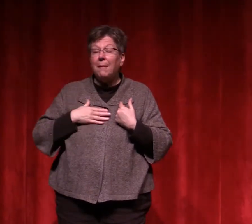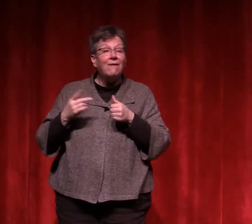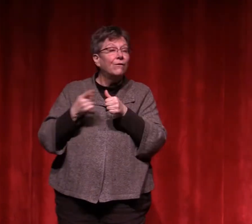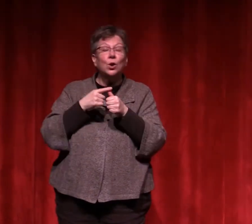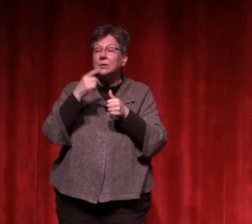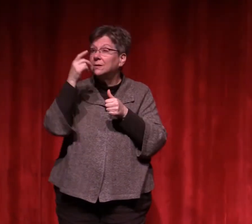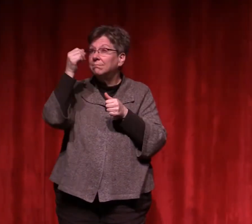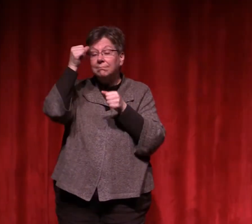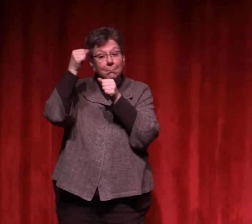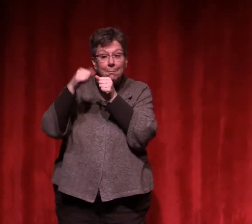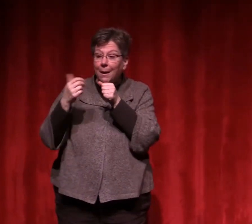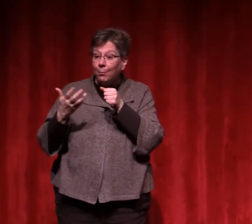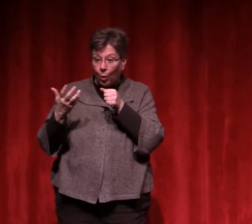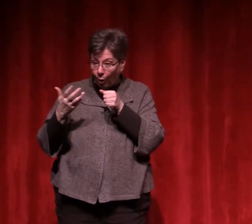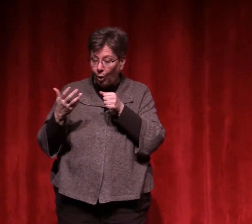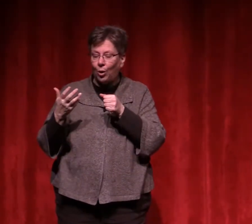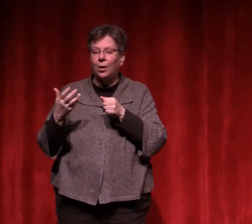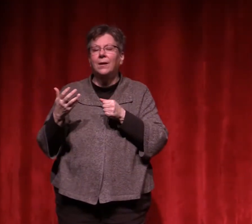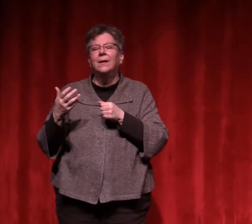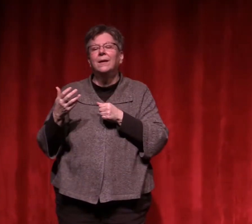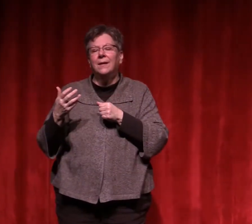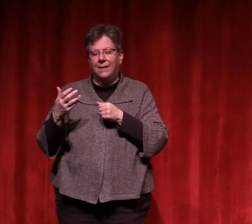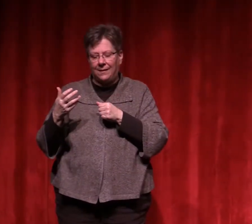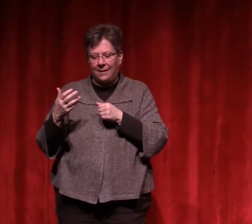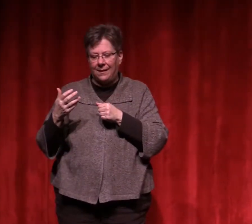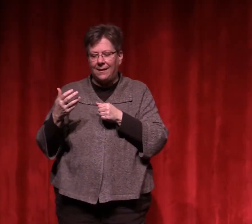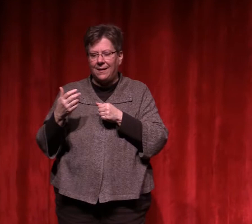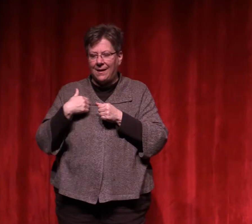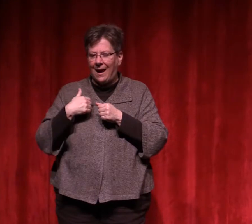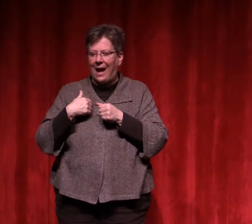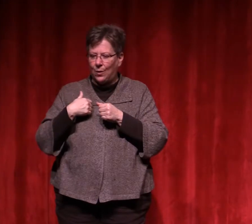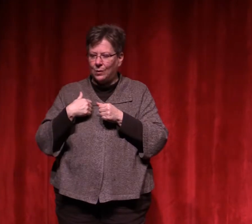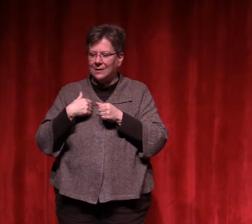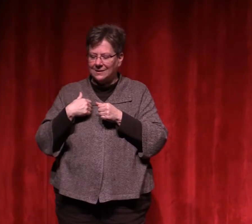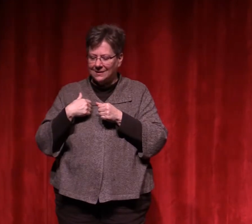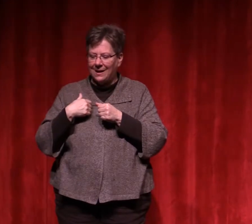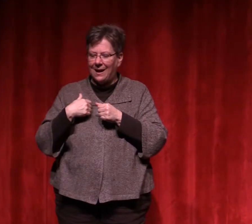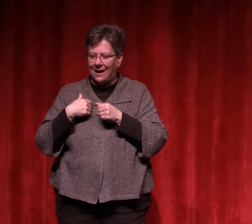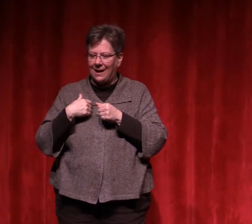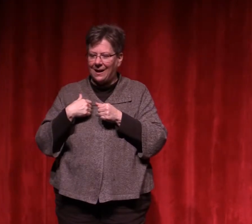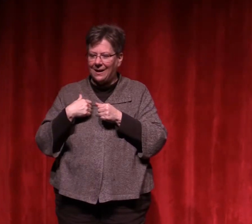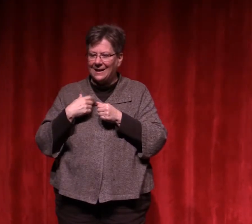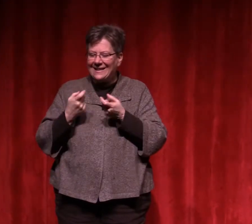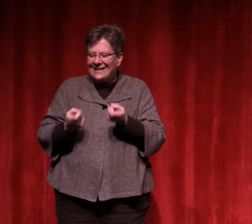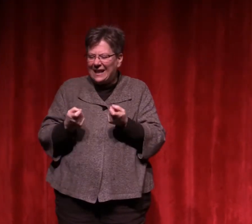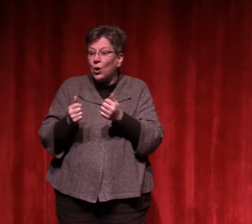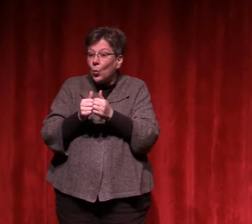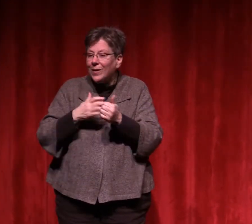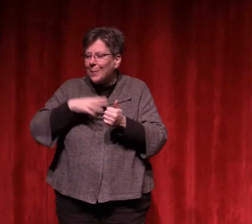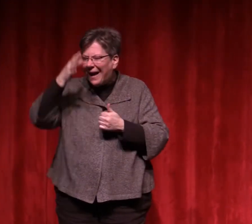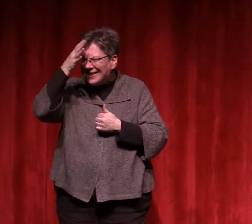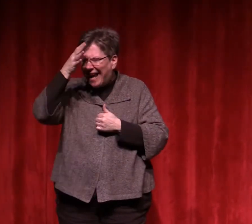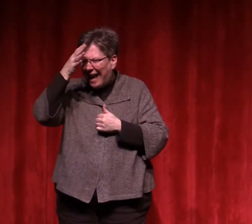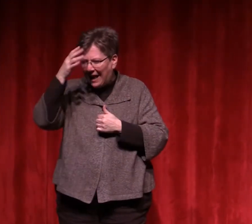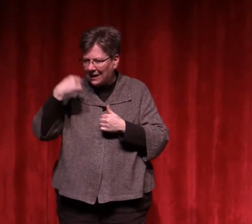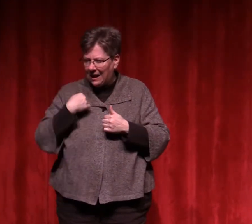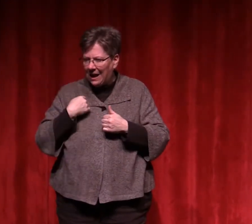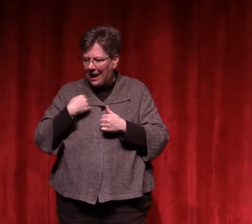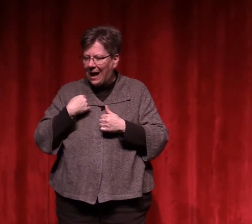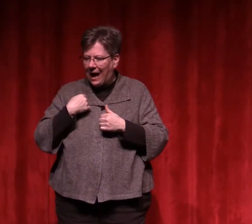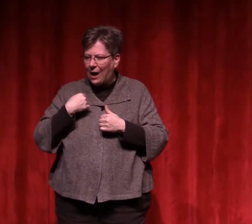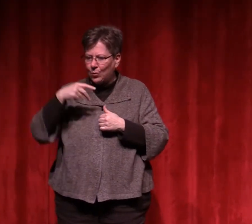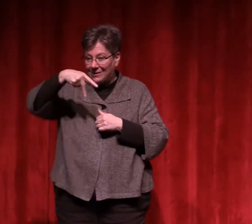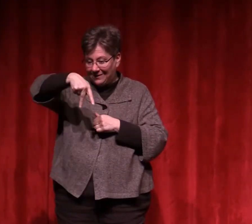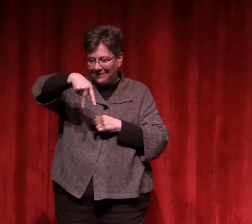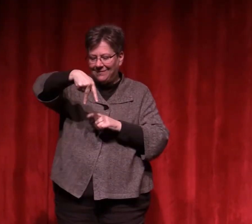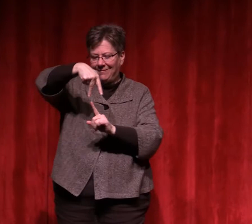of life up to that point was going down the mountain in between my dad's legs skiing. And I remember